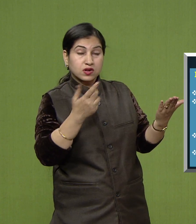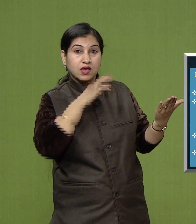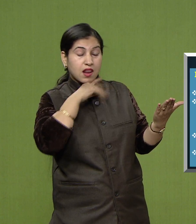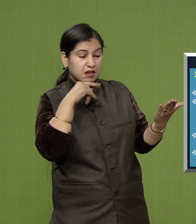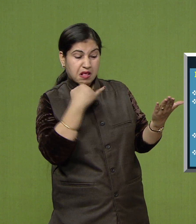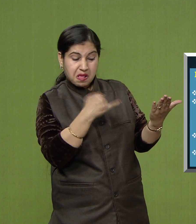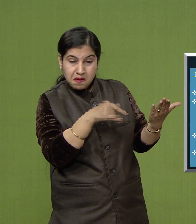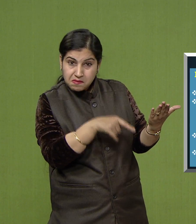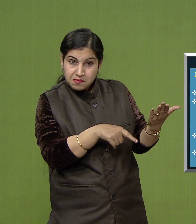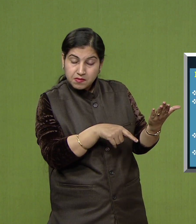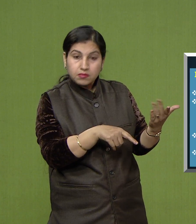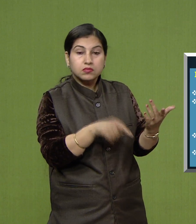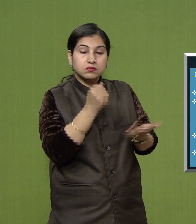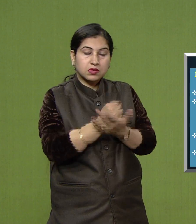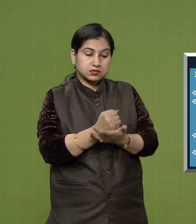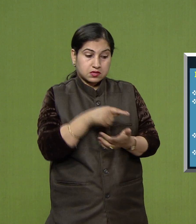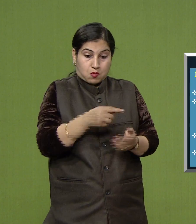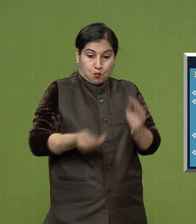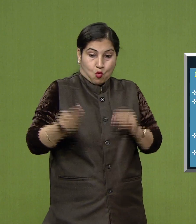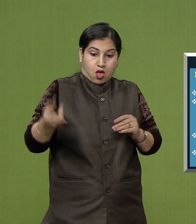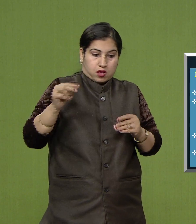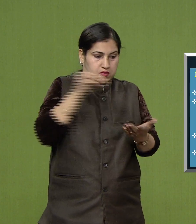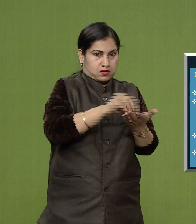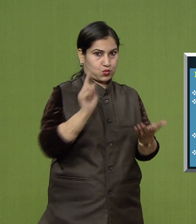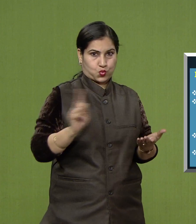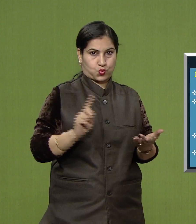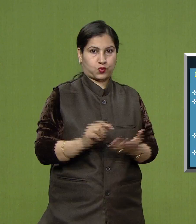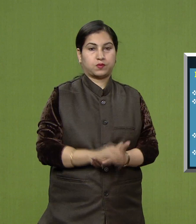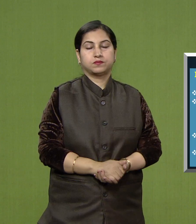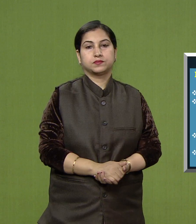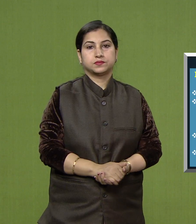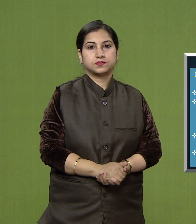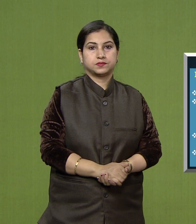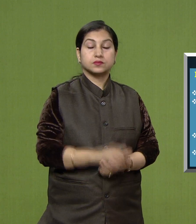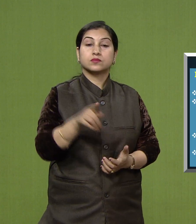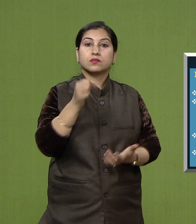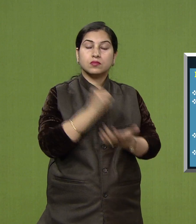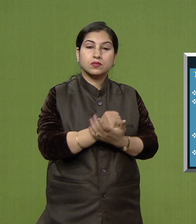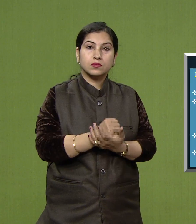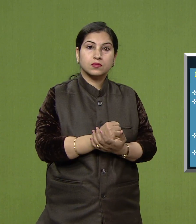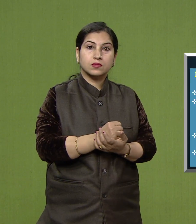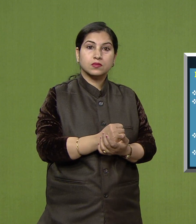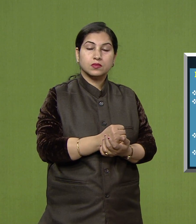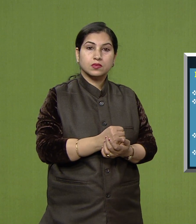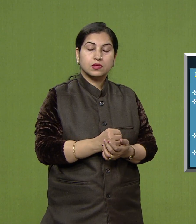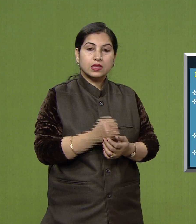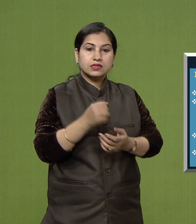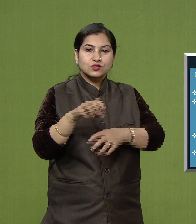is getting damaged, you must not use the chemical. You should use dilute and mild